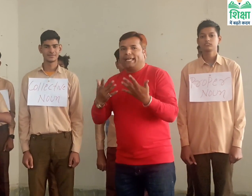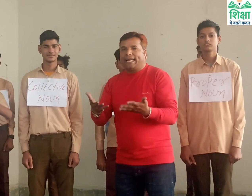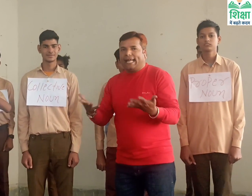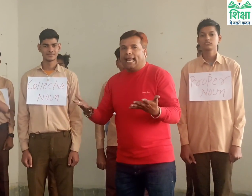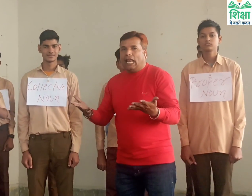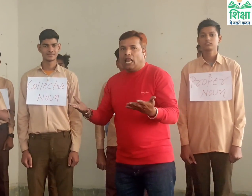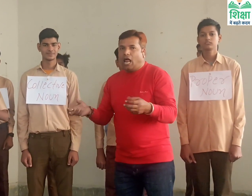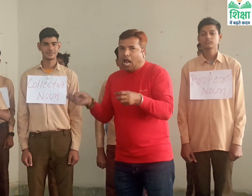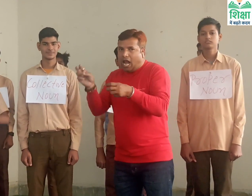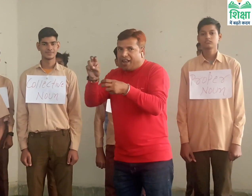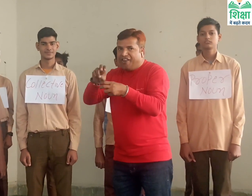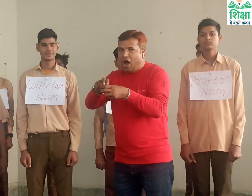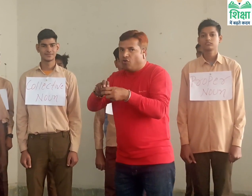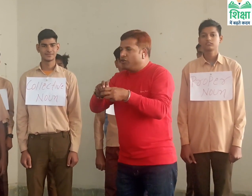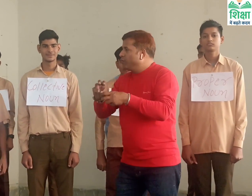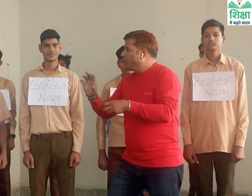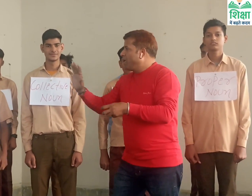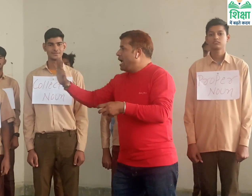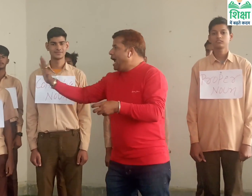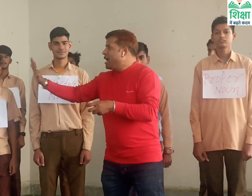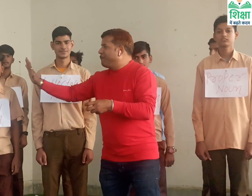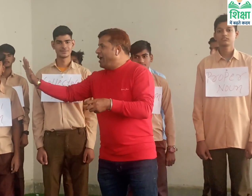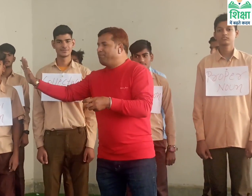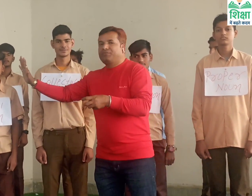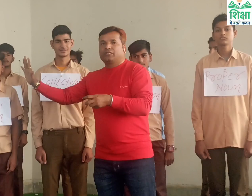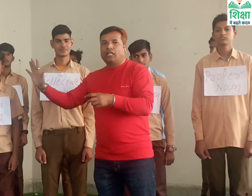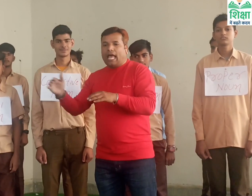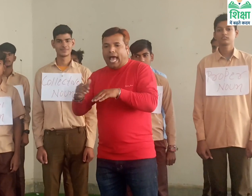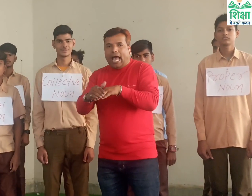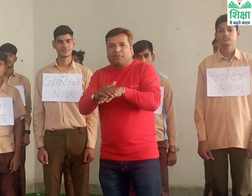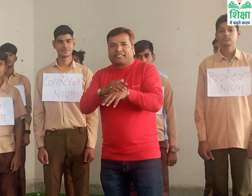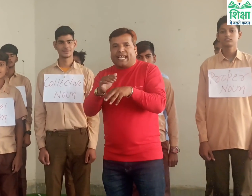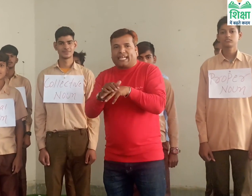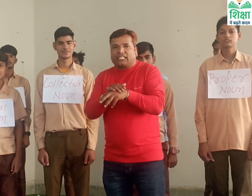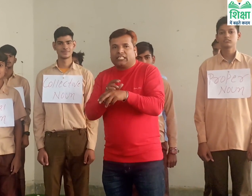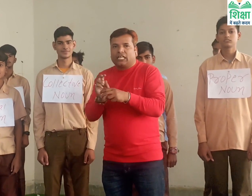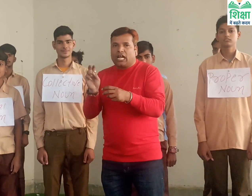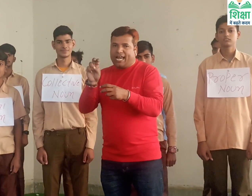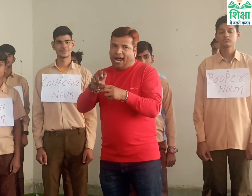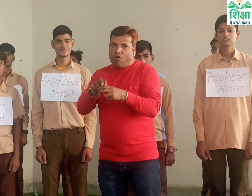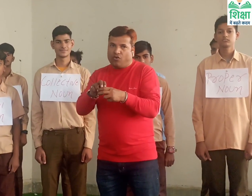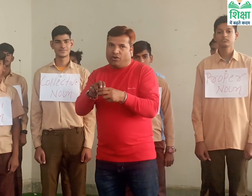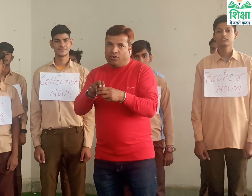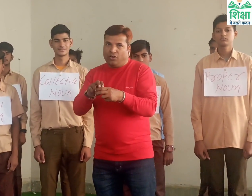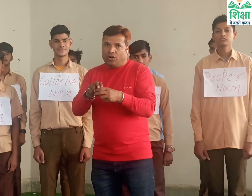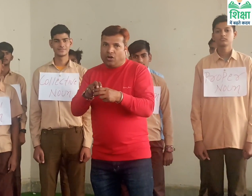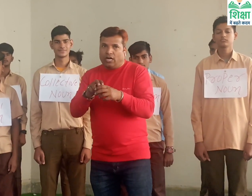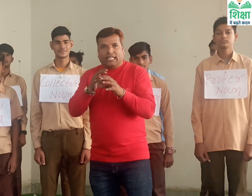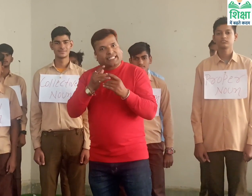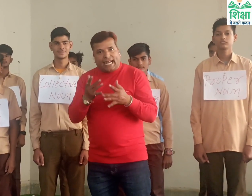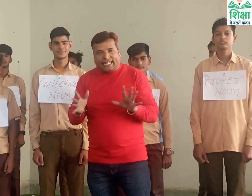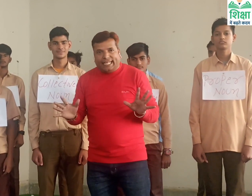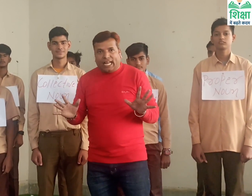material, noun, and fifth, abstract, noun, is that clear,